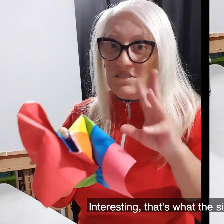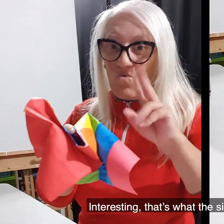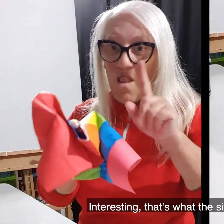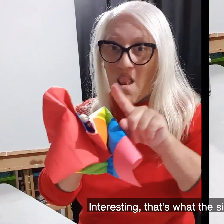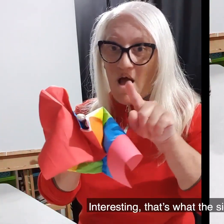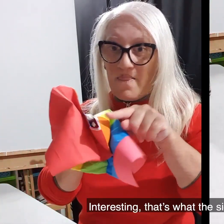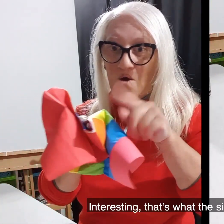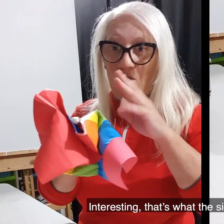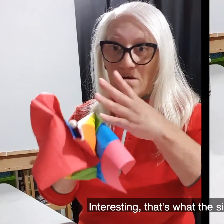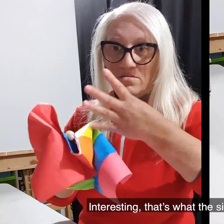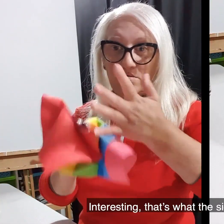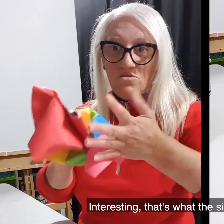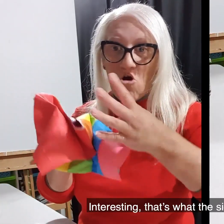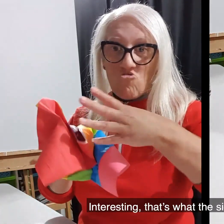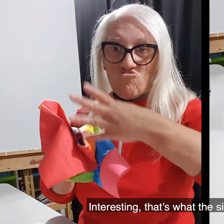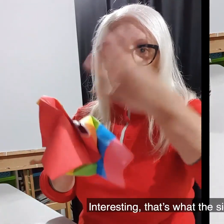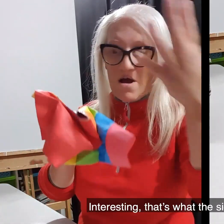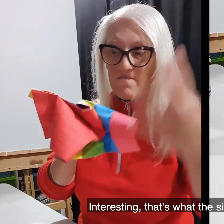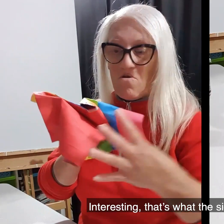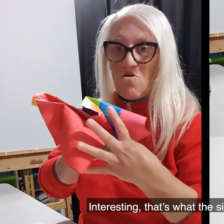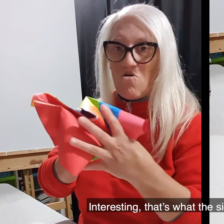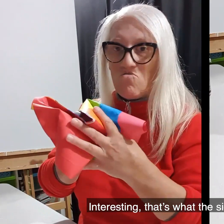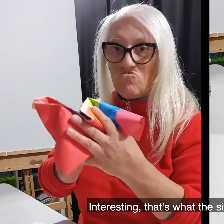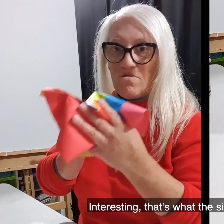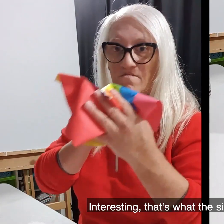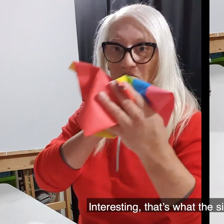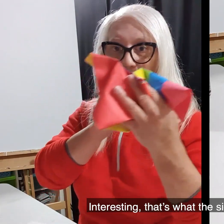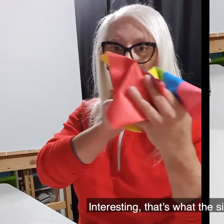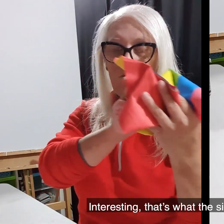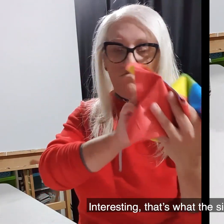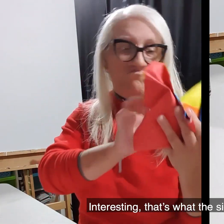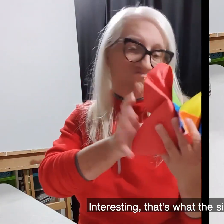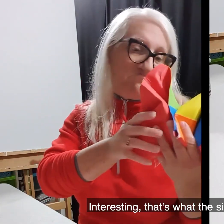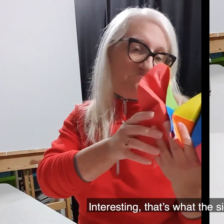Interesting. That's what the sign rainbow looks like.